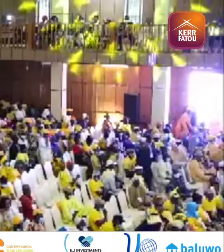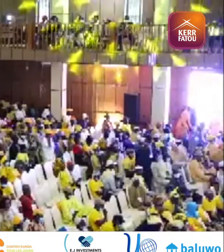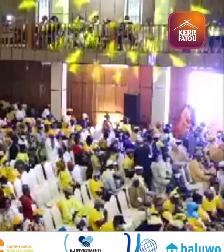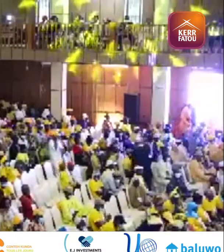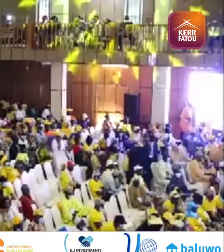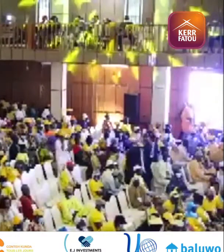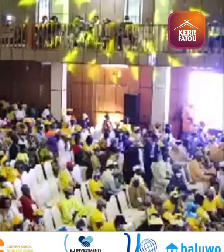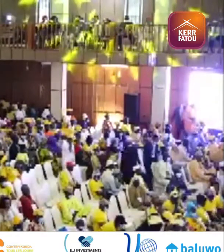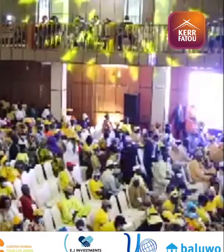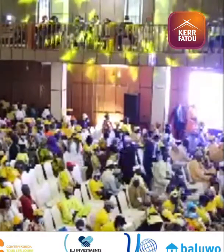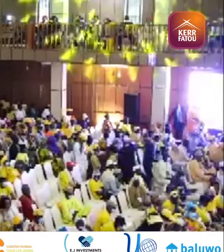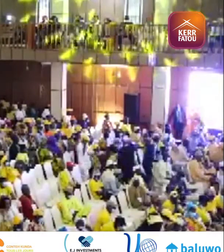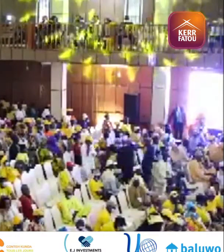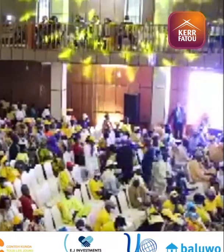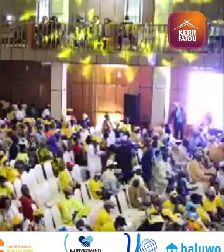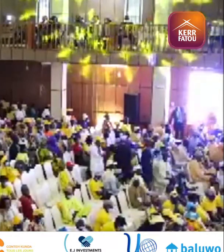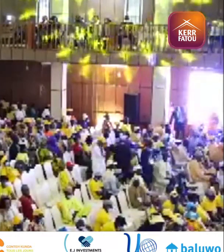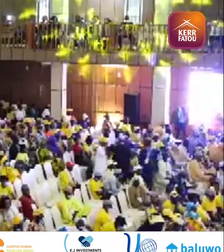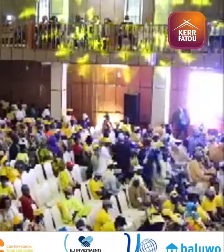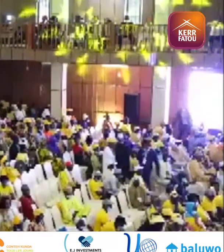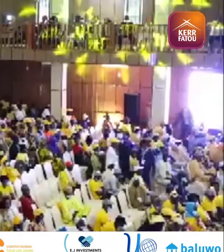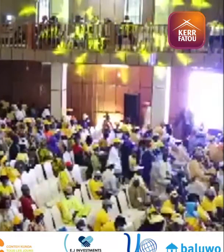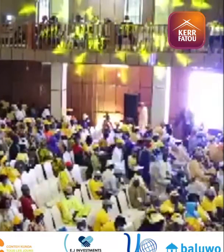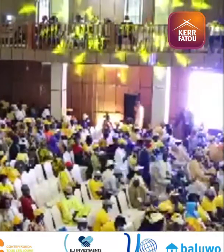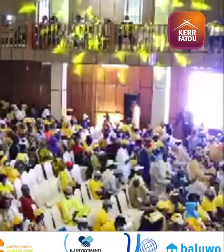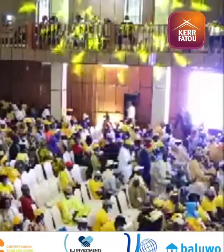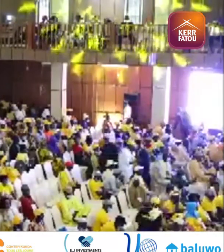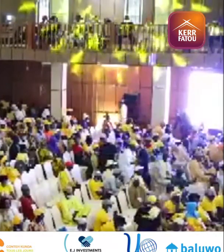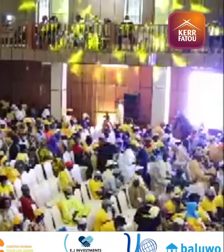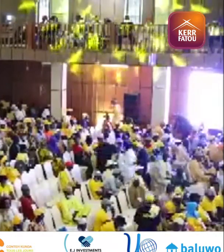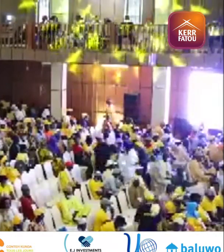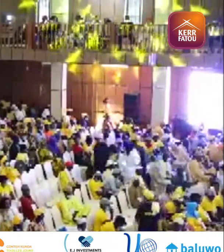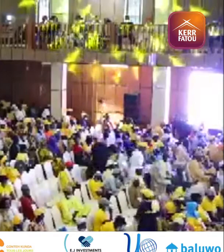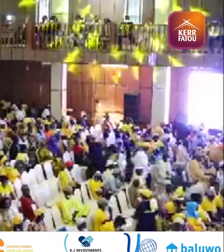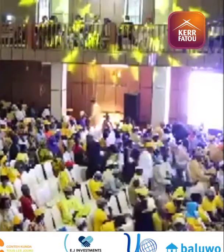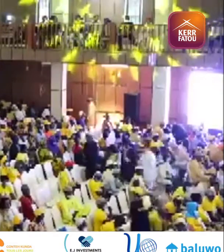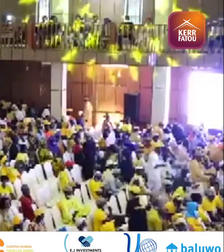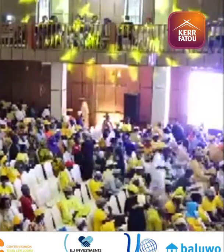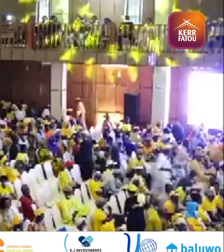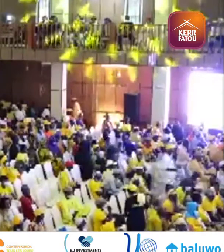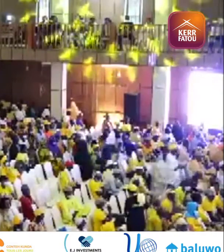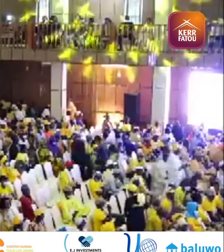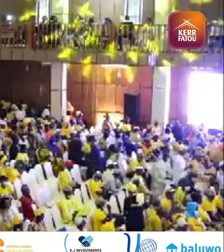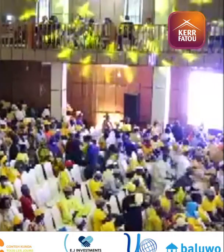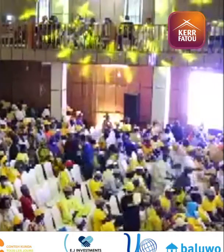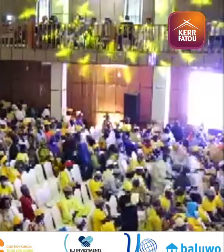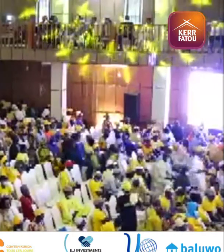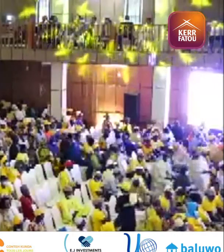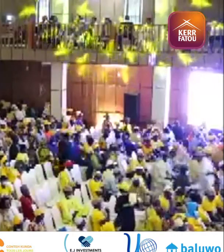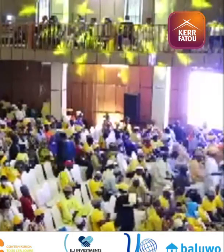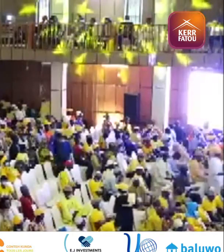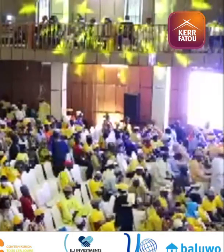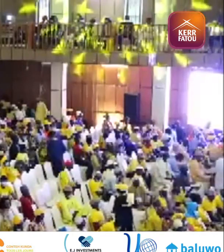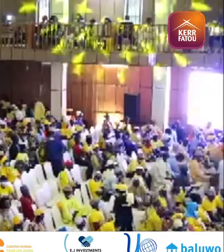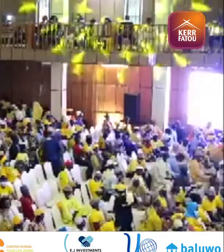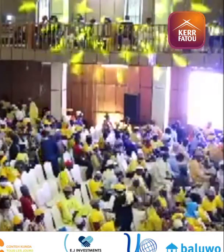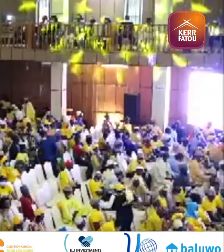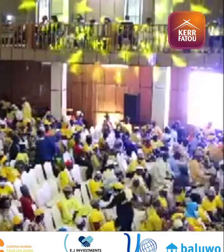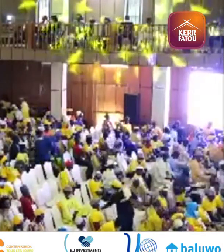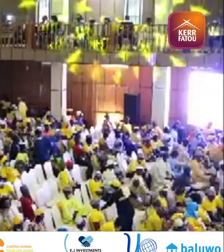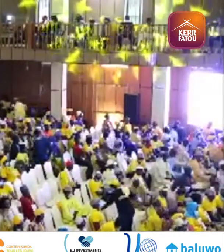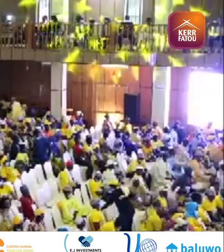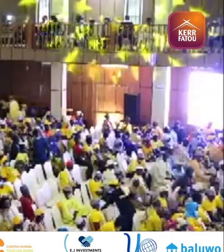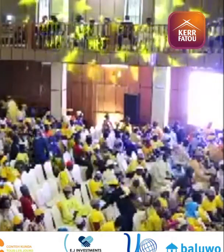office, discrimination in the civil service and state-owned enterprises, use of taxpayers'